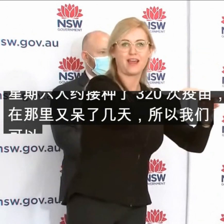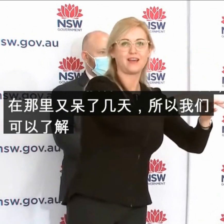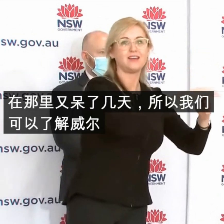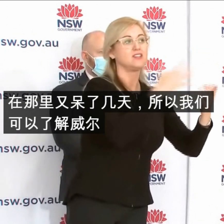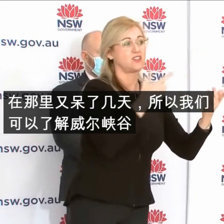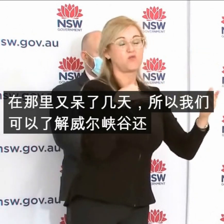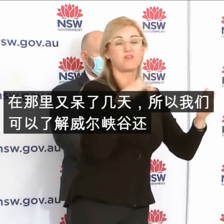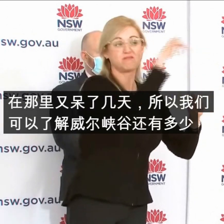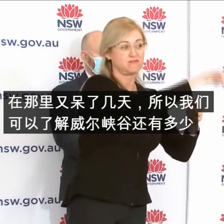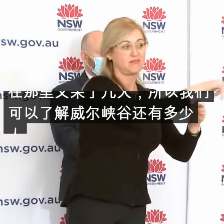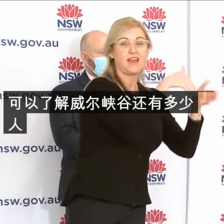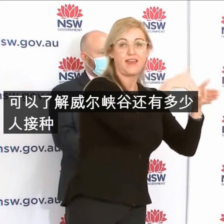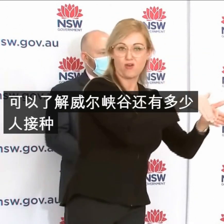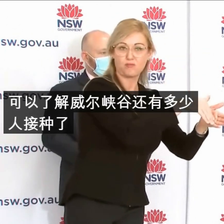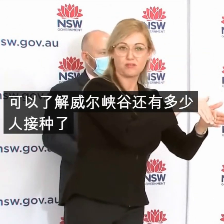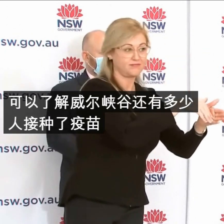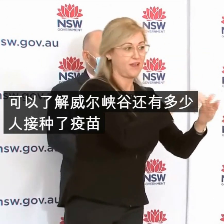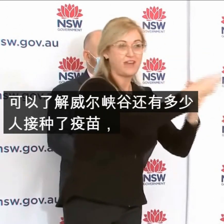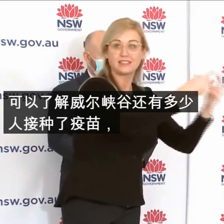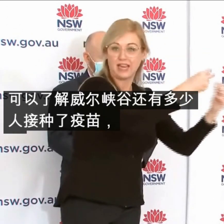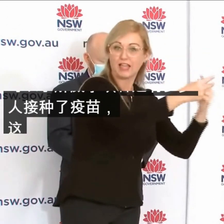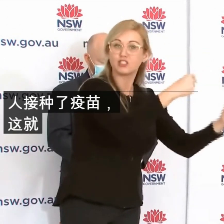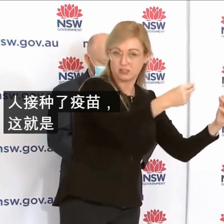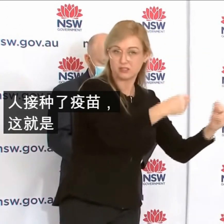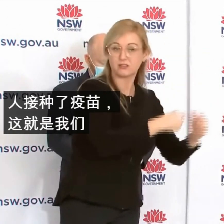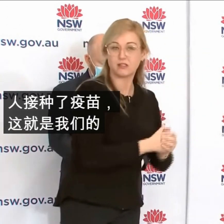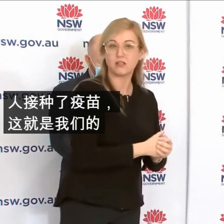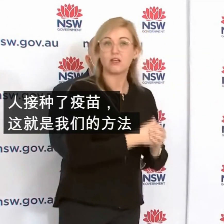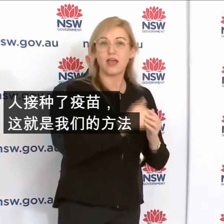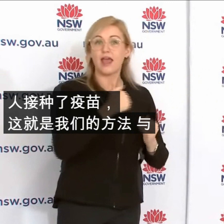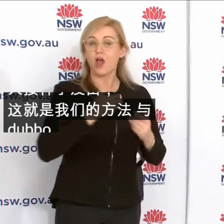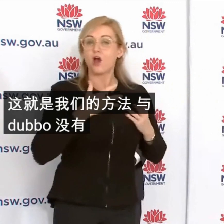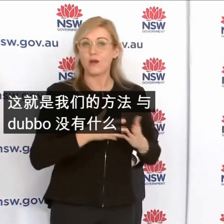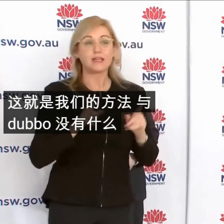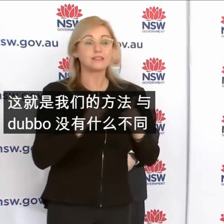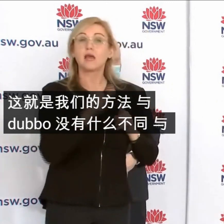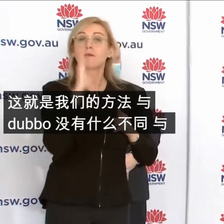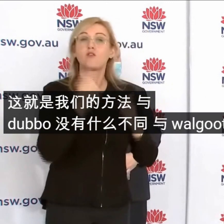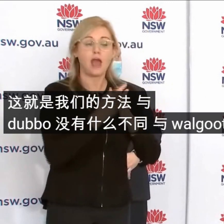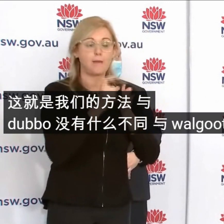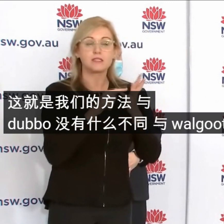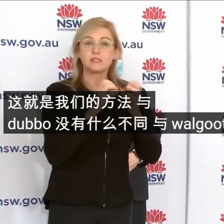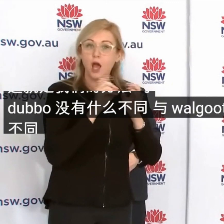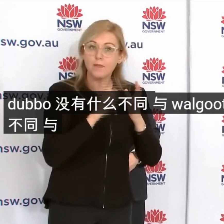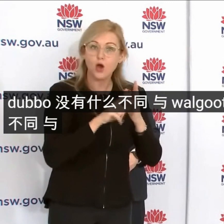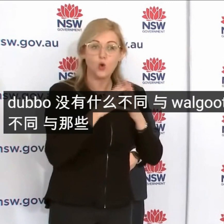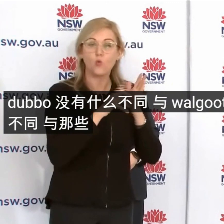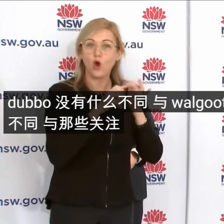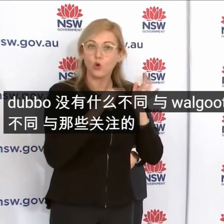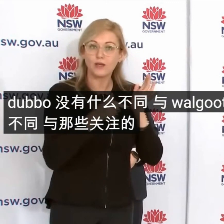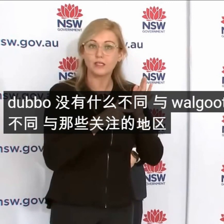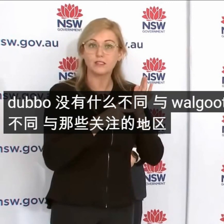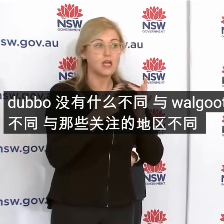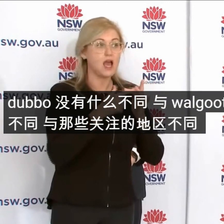couple more days, so we can get an update on how many more people have been vaccinated in Wilcannia. So that's our approach, no different to Dubbo, no different to Walgett, no different to